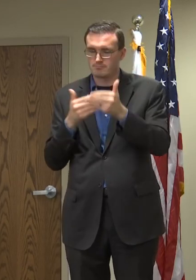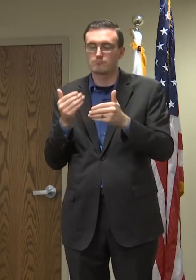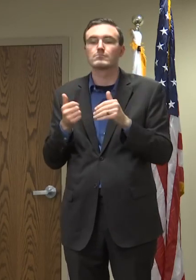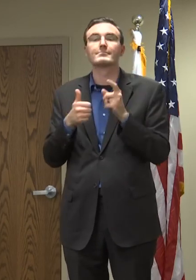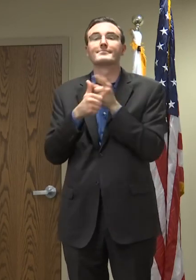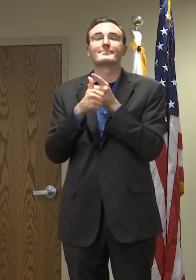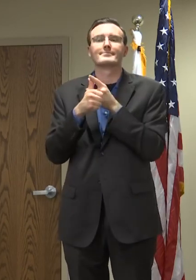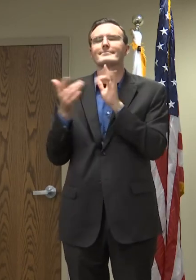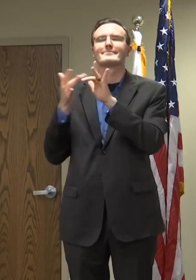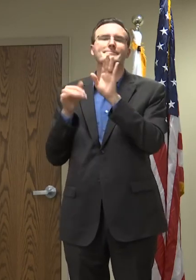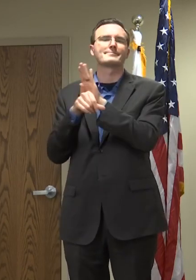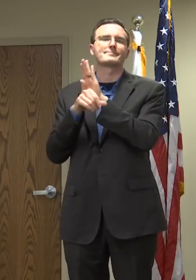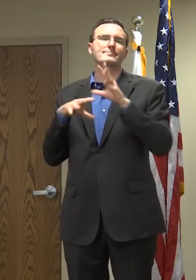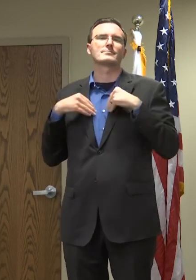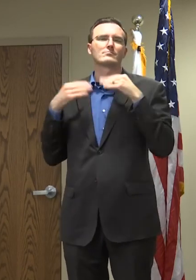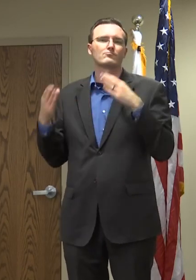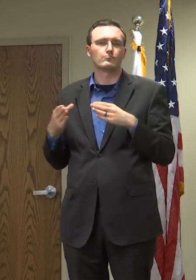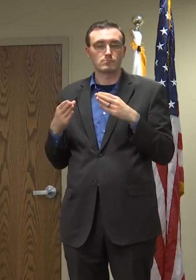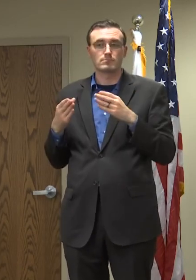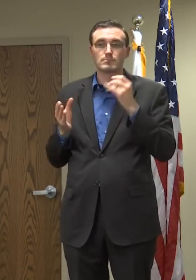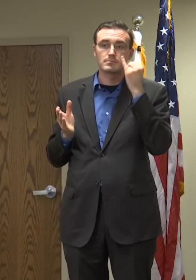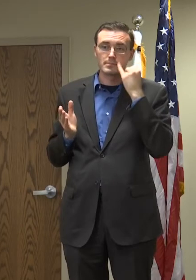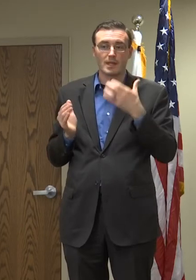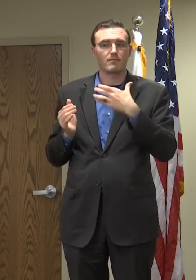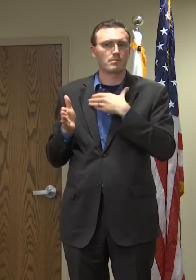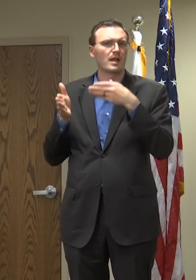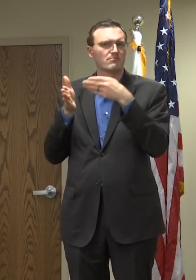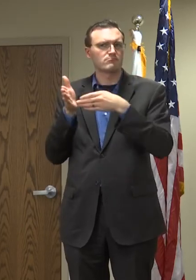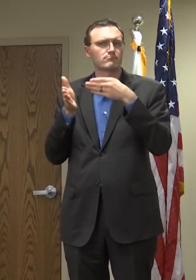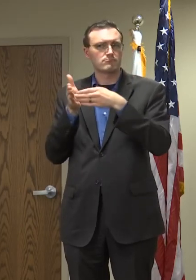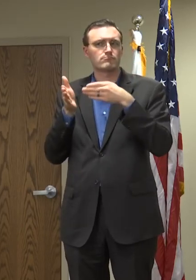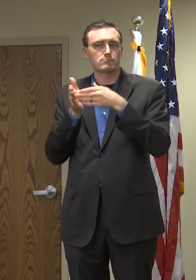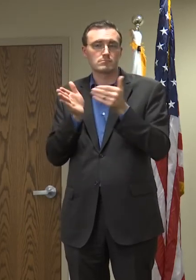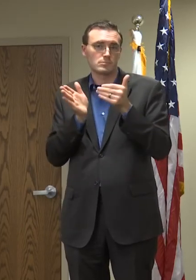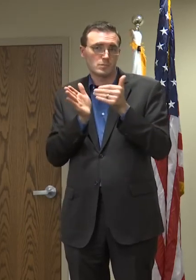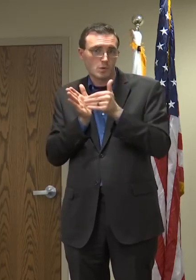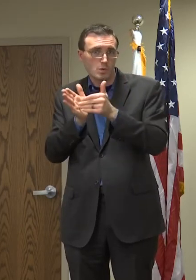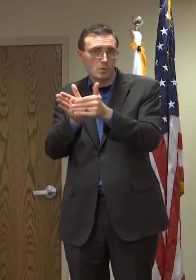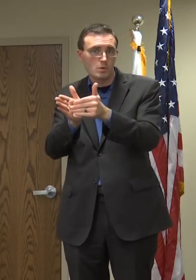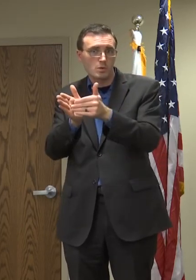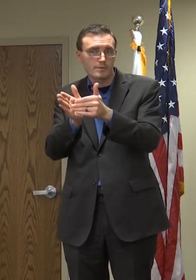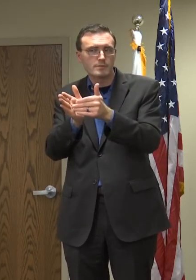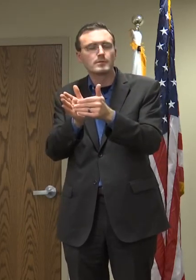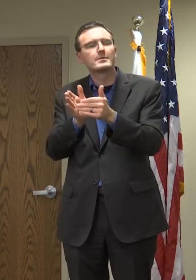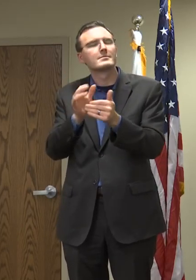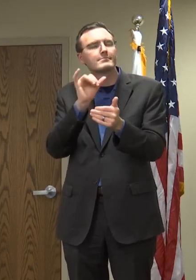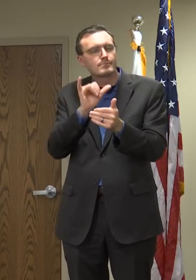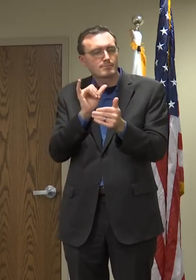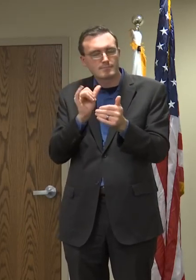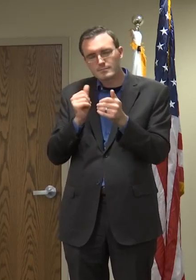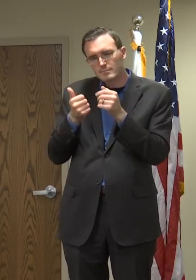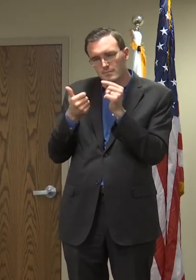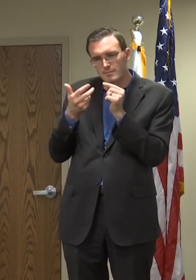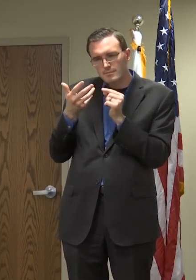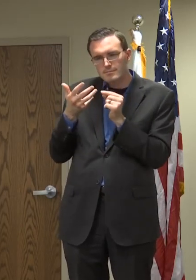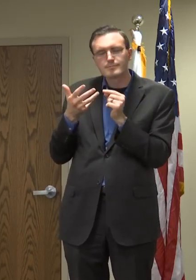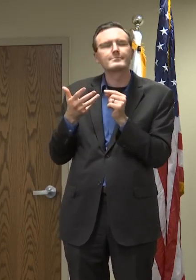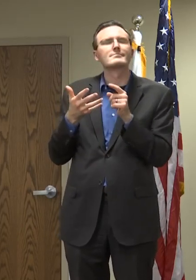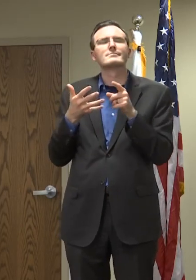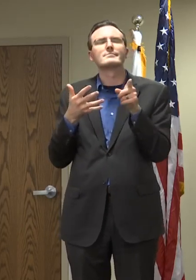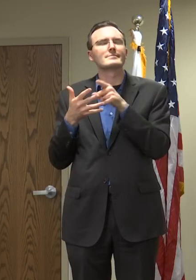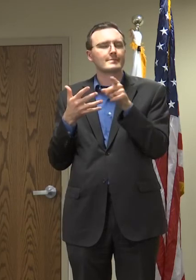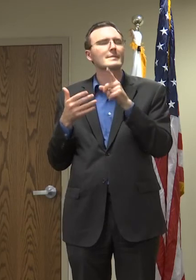repeated complaints at different times, again, we will go out and pay a visit and validate the